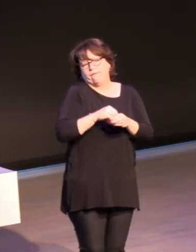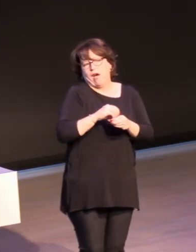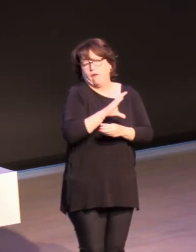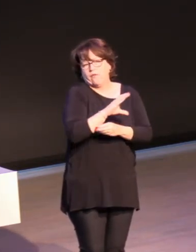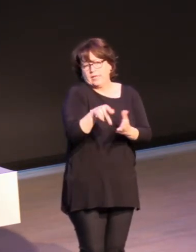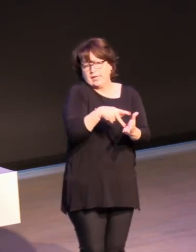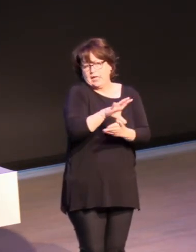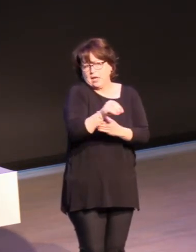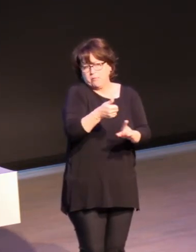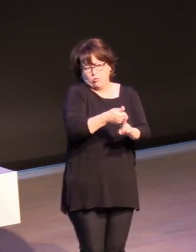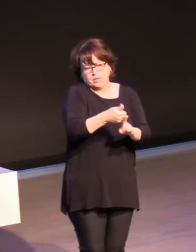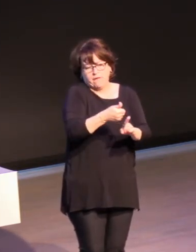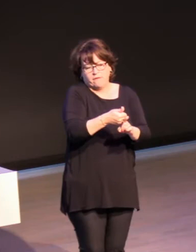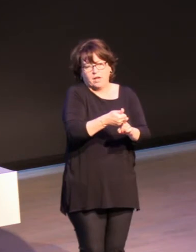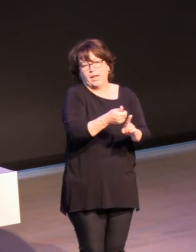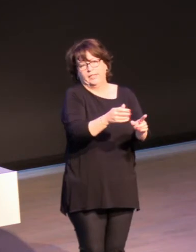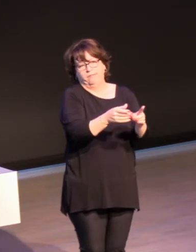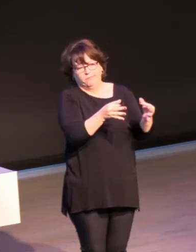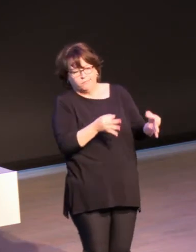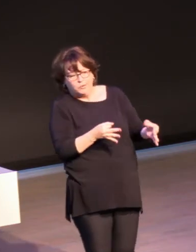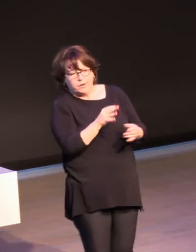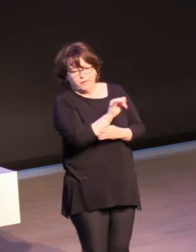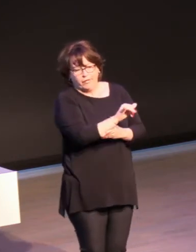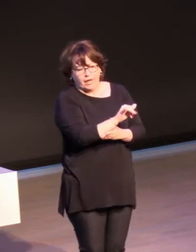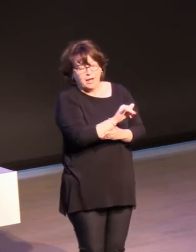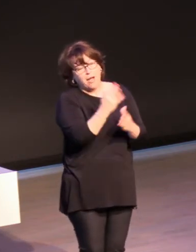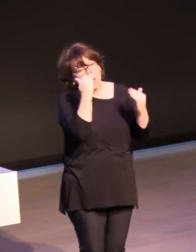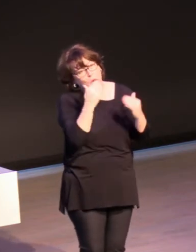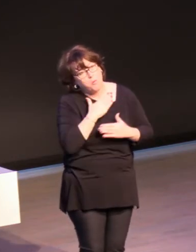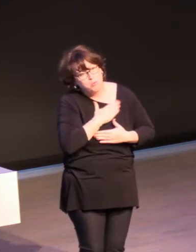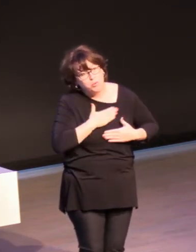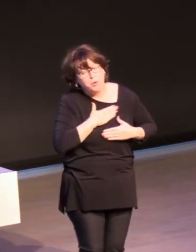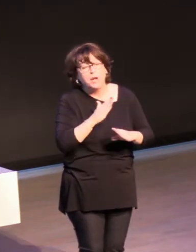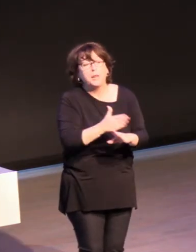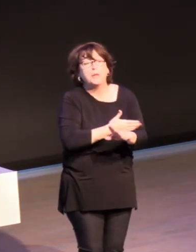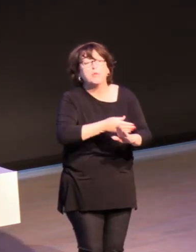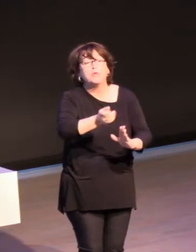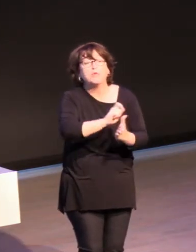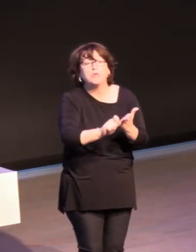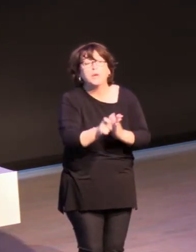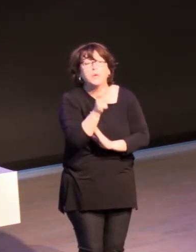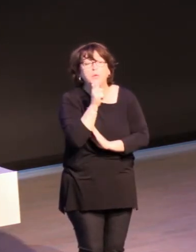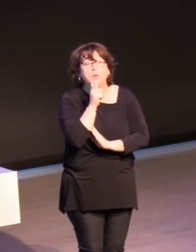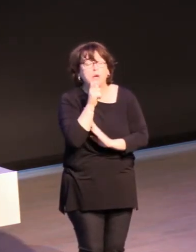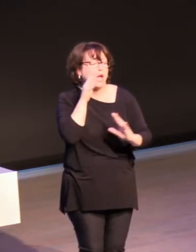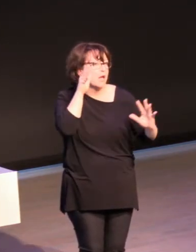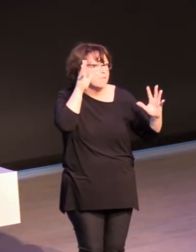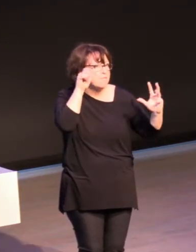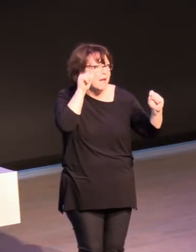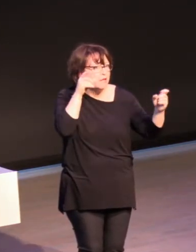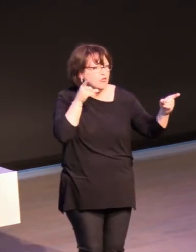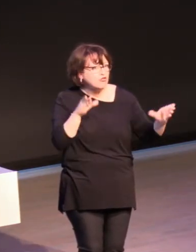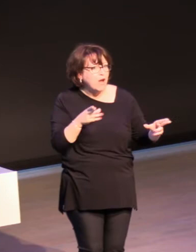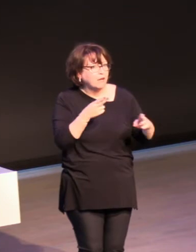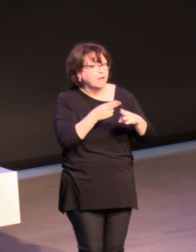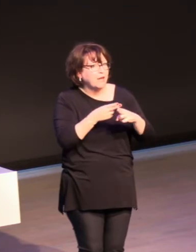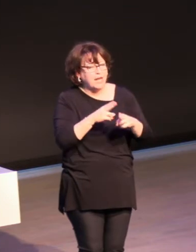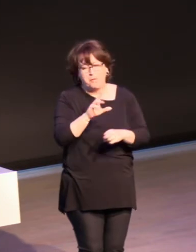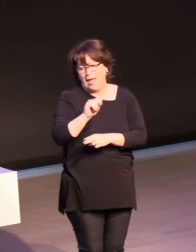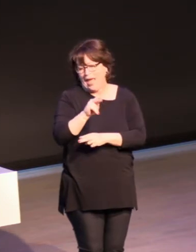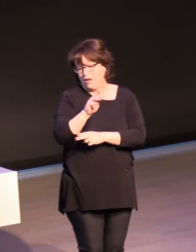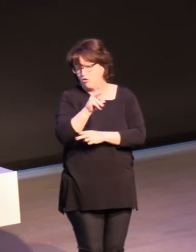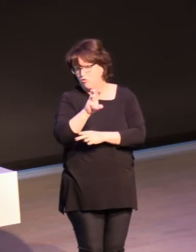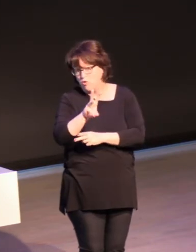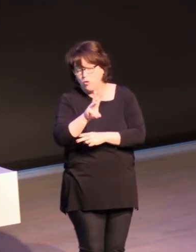and all of our dancers performing, and I hope that you enjoy it. Our music was composed originally by our amazing director of music, Andrew Cho, and